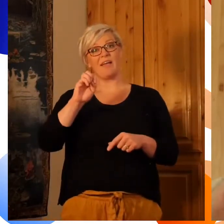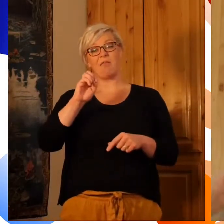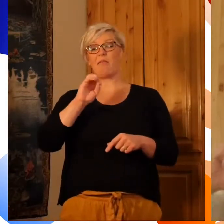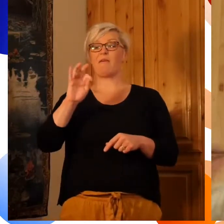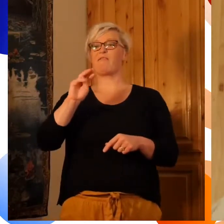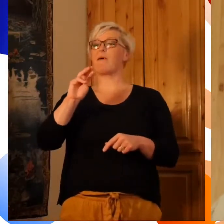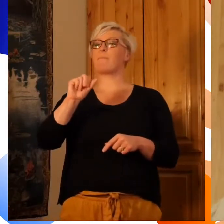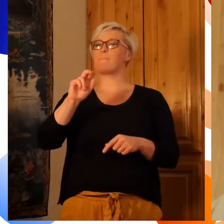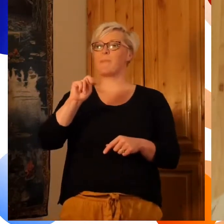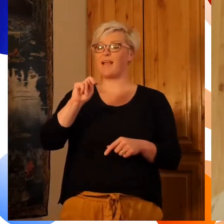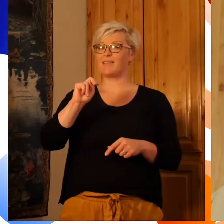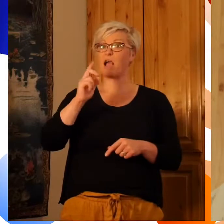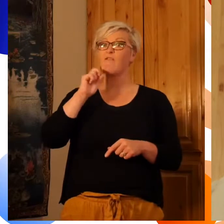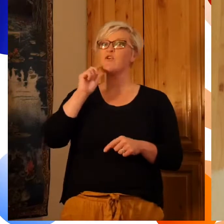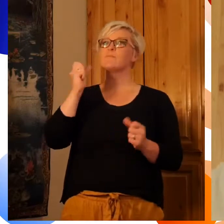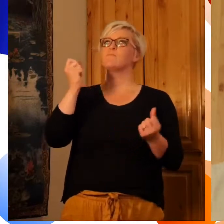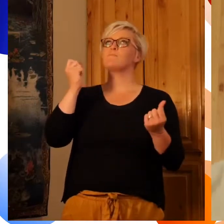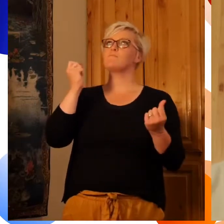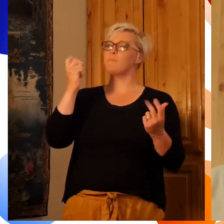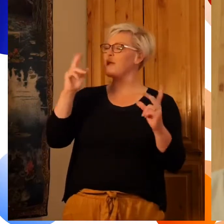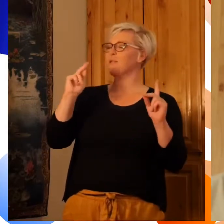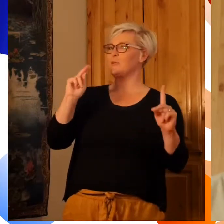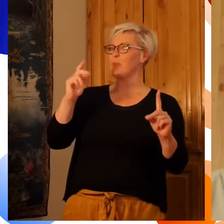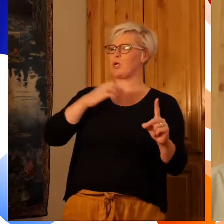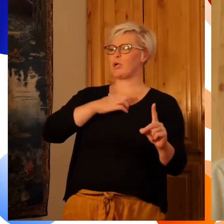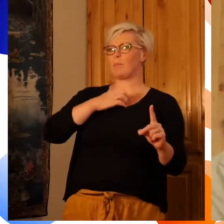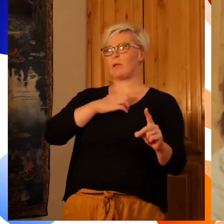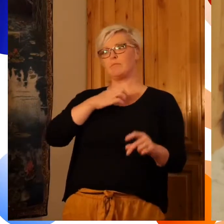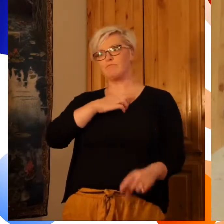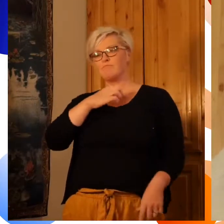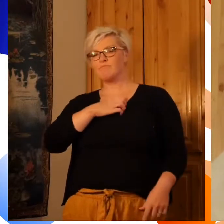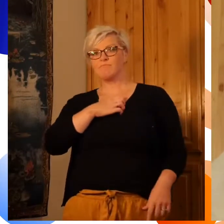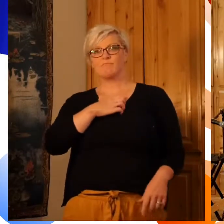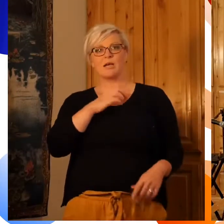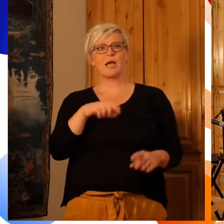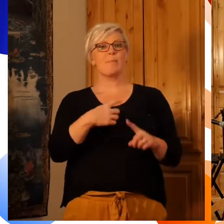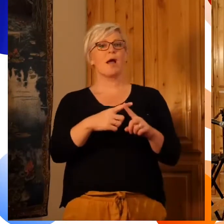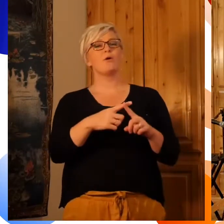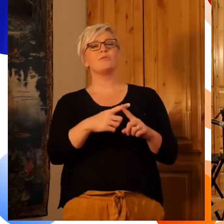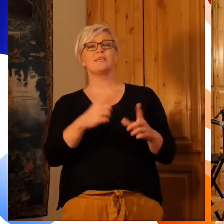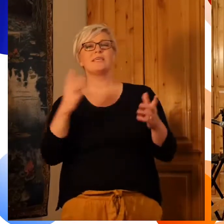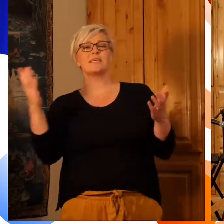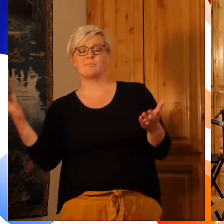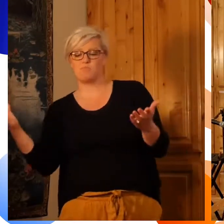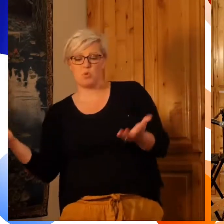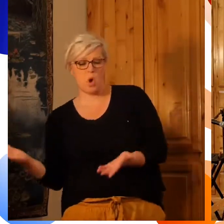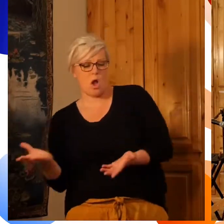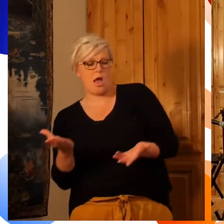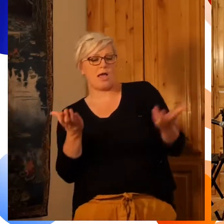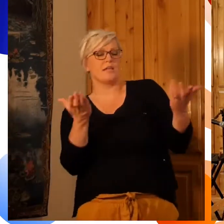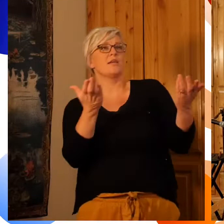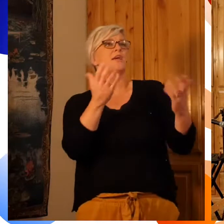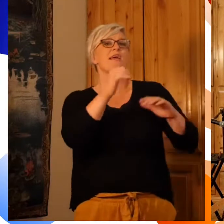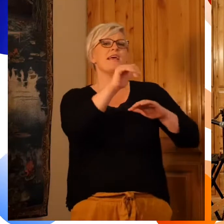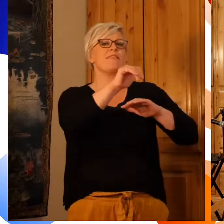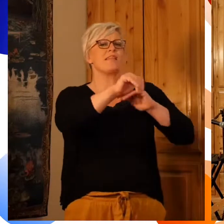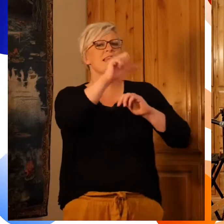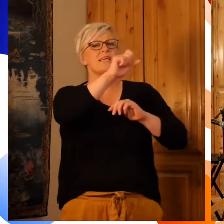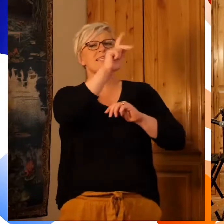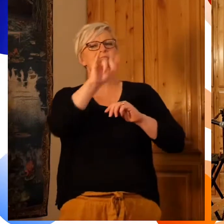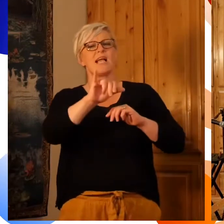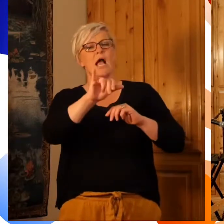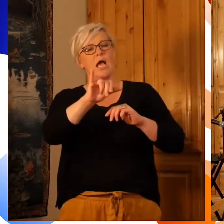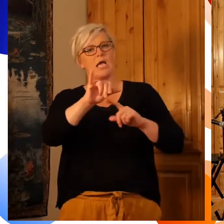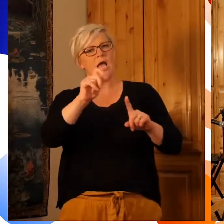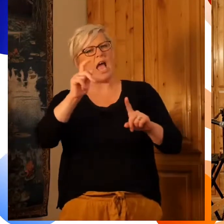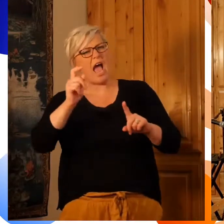complain incessantly about being carried through the night sky, half conscious, and deposited on top of